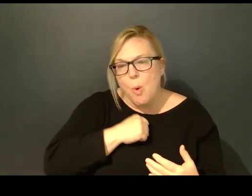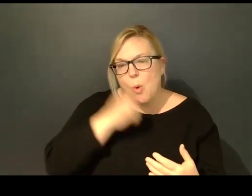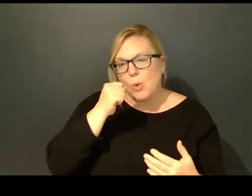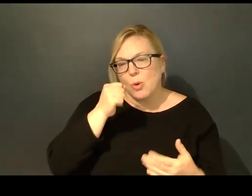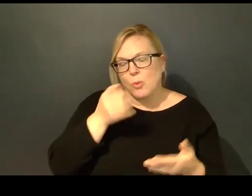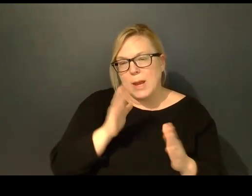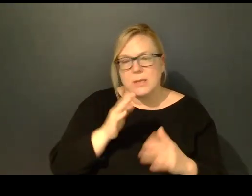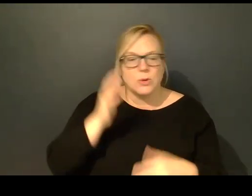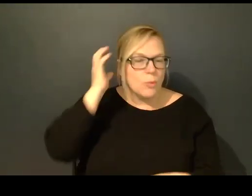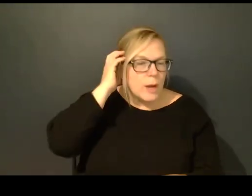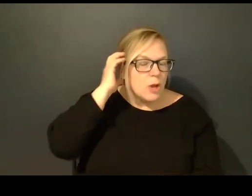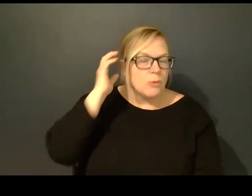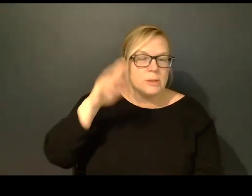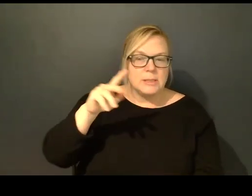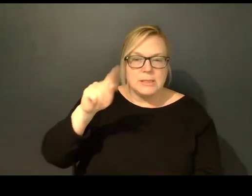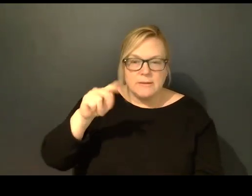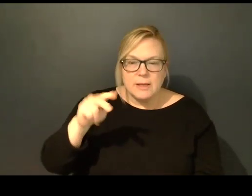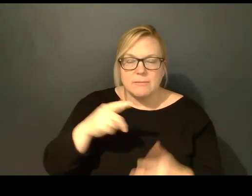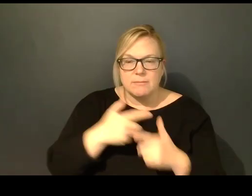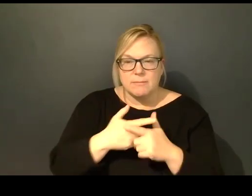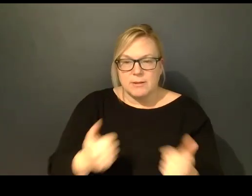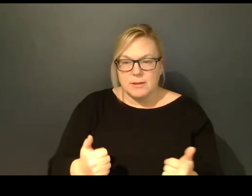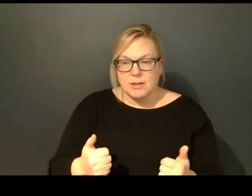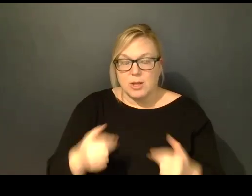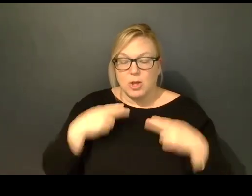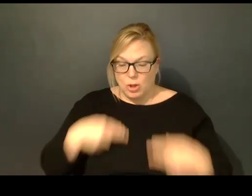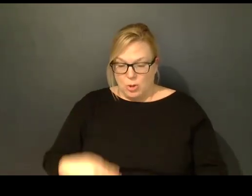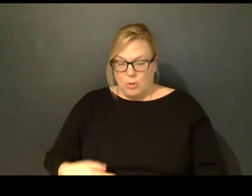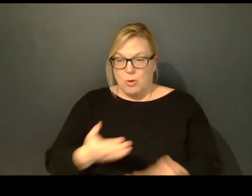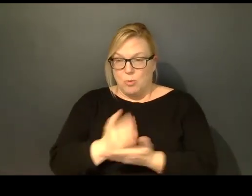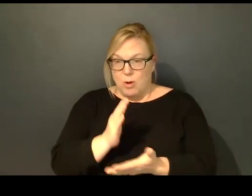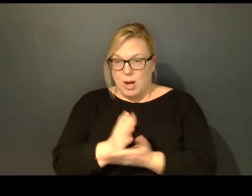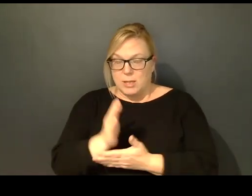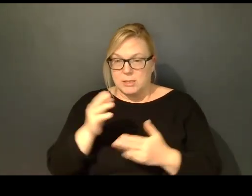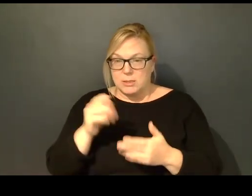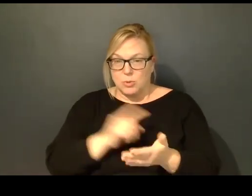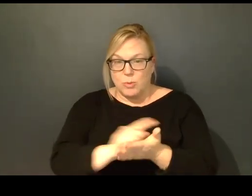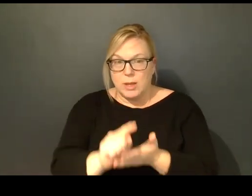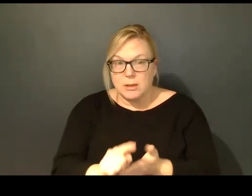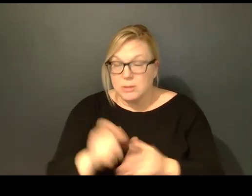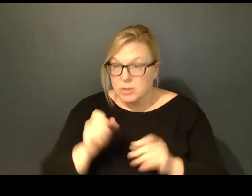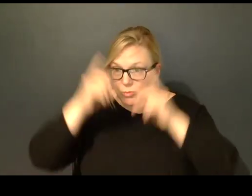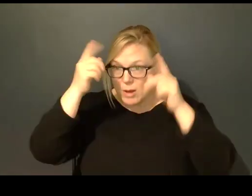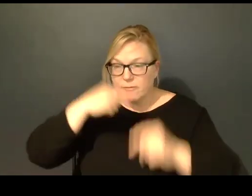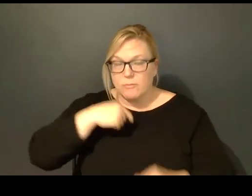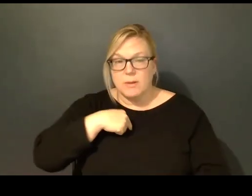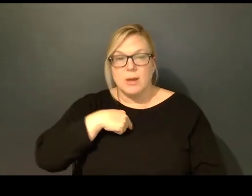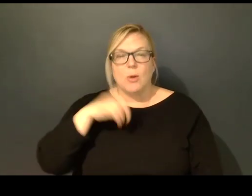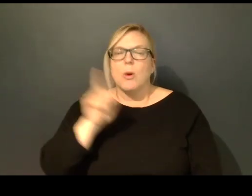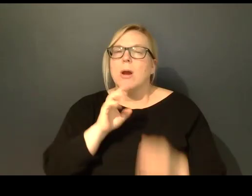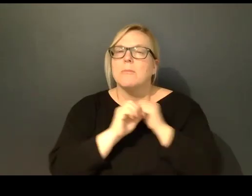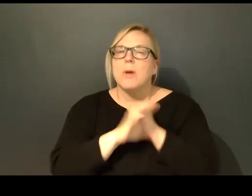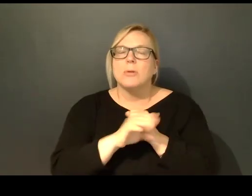radio, television. For example, Human Rights Week. A bit of a surprise here for me. Where was this posted?